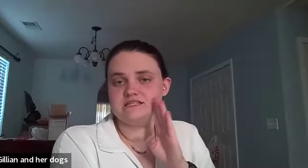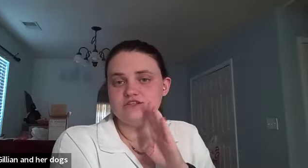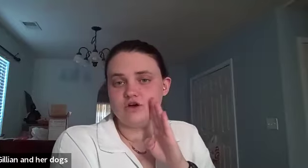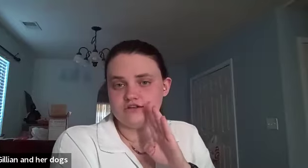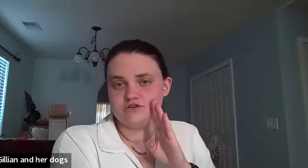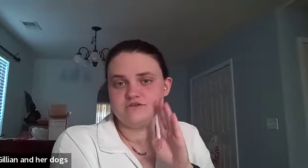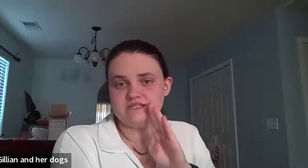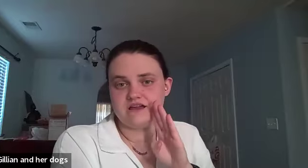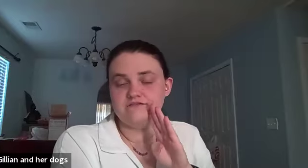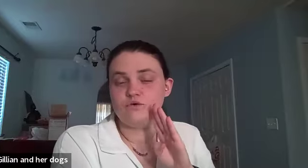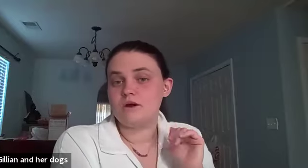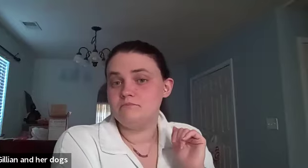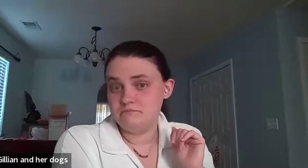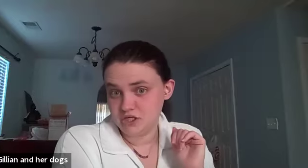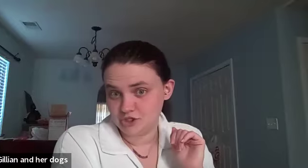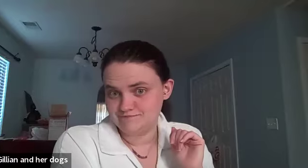this is also the sign for beer.